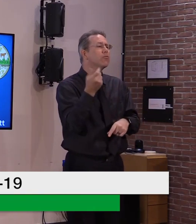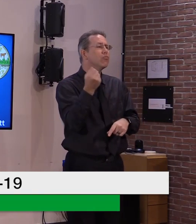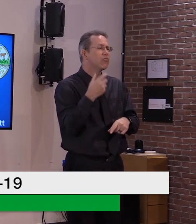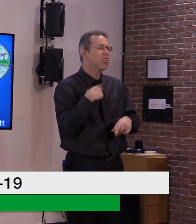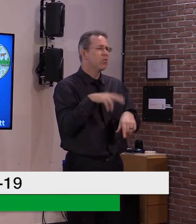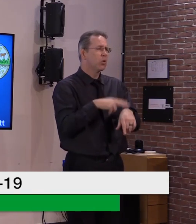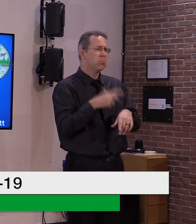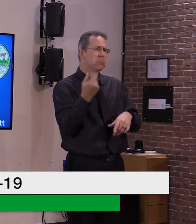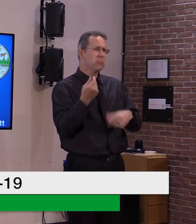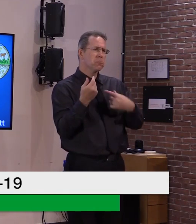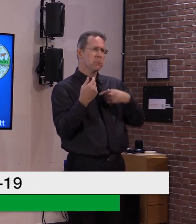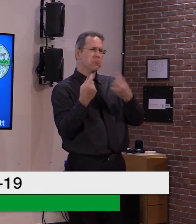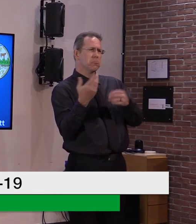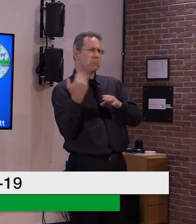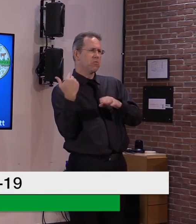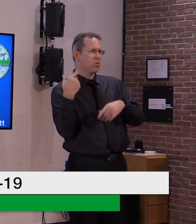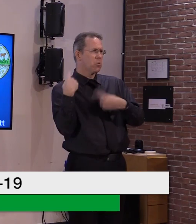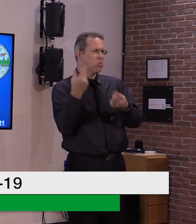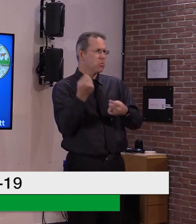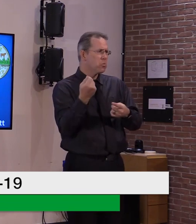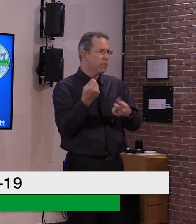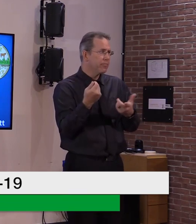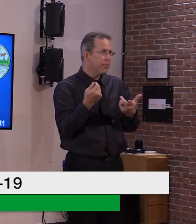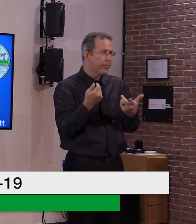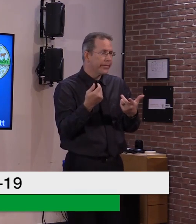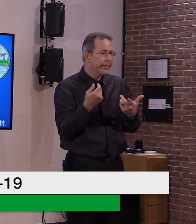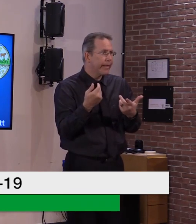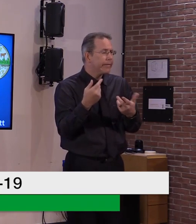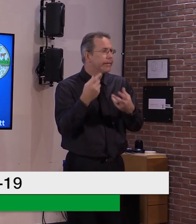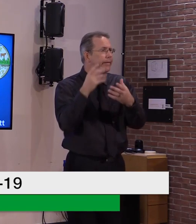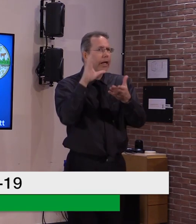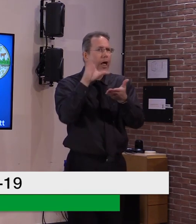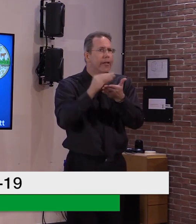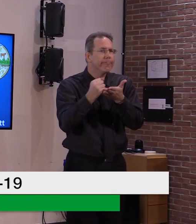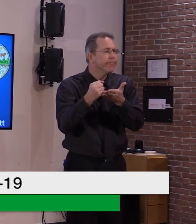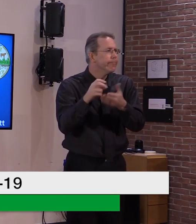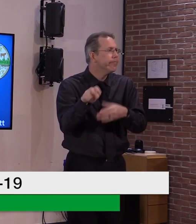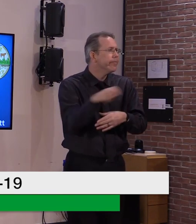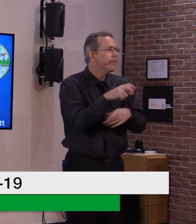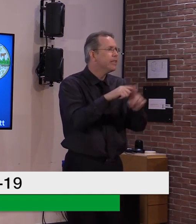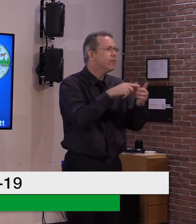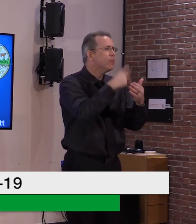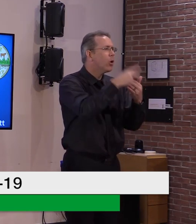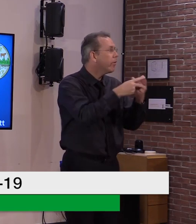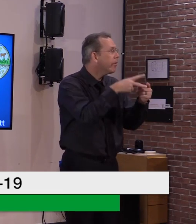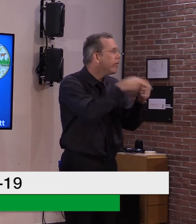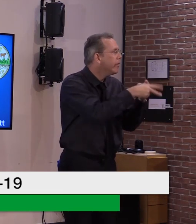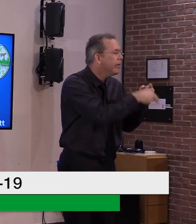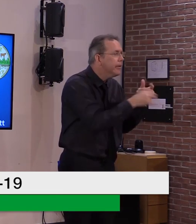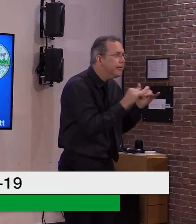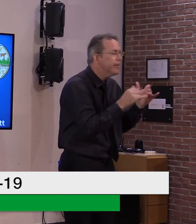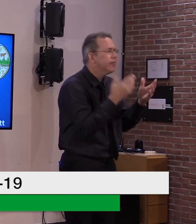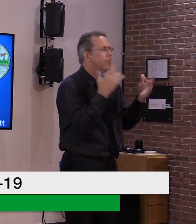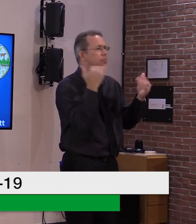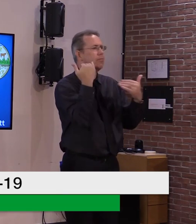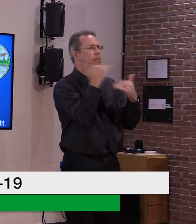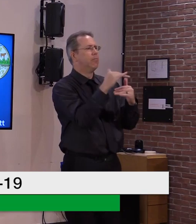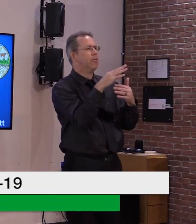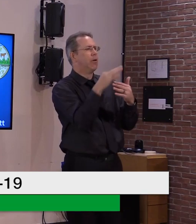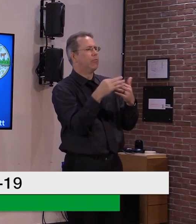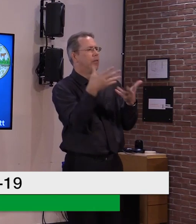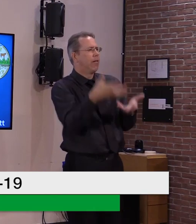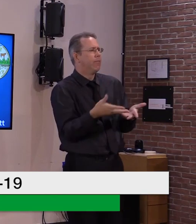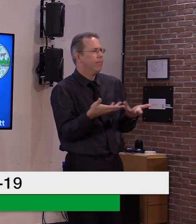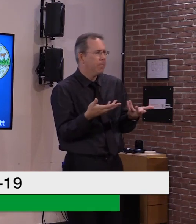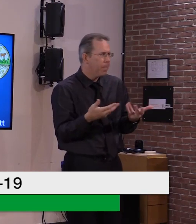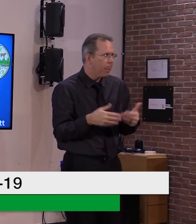should those programs end you know it will have a a much larger impact on this filing population as well as